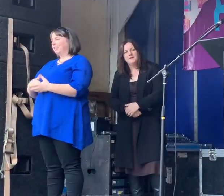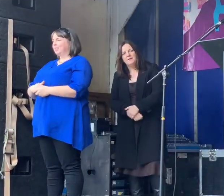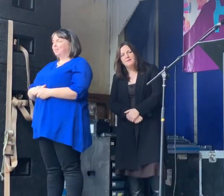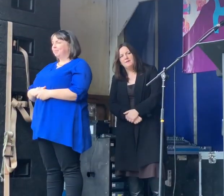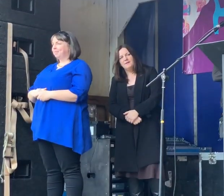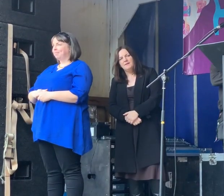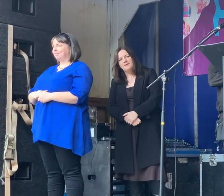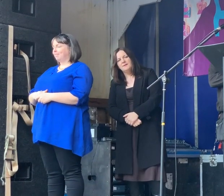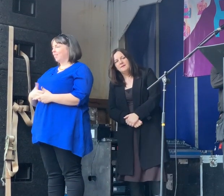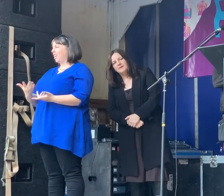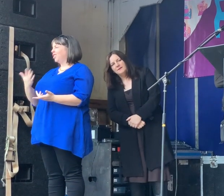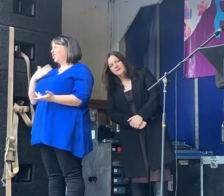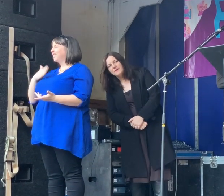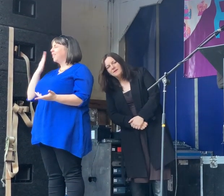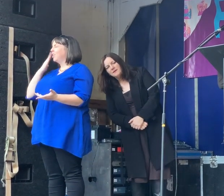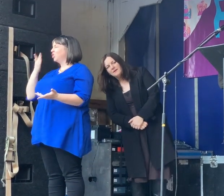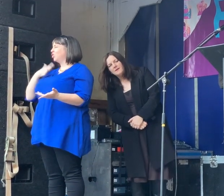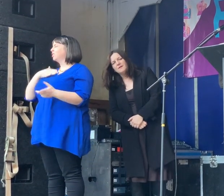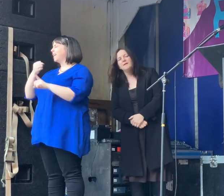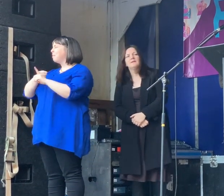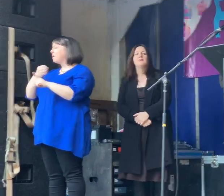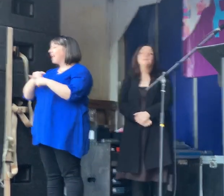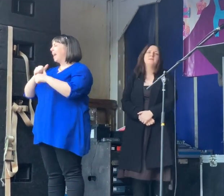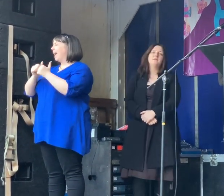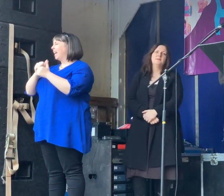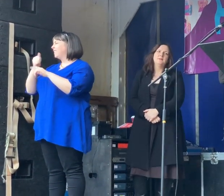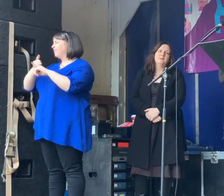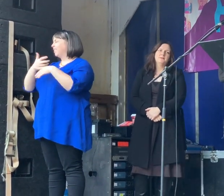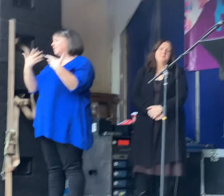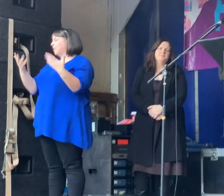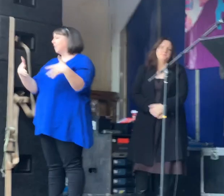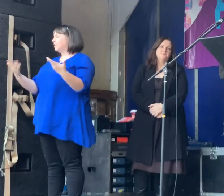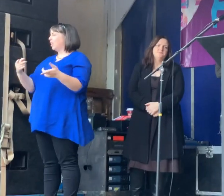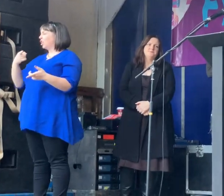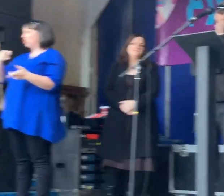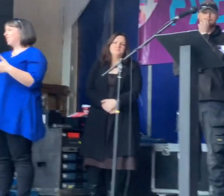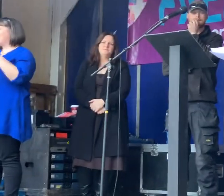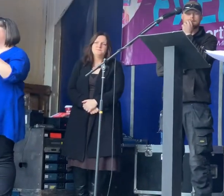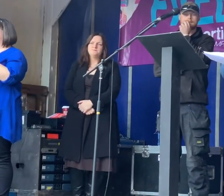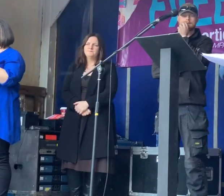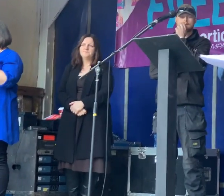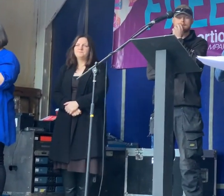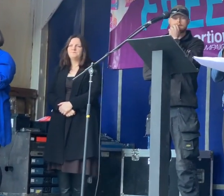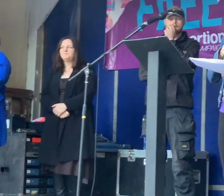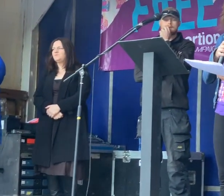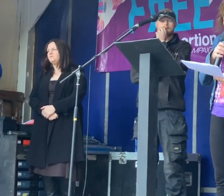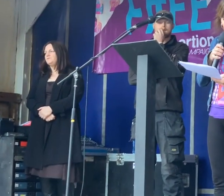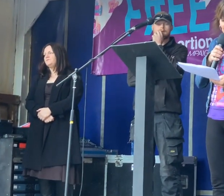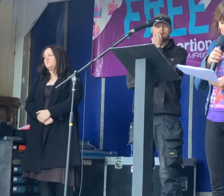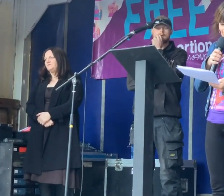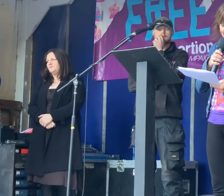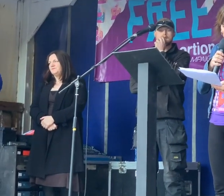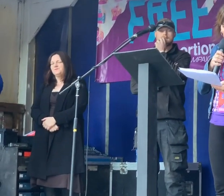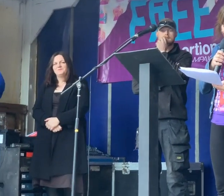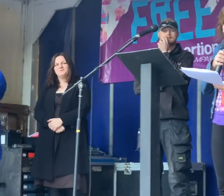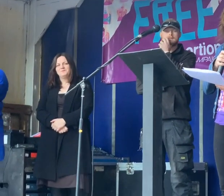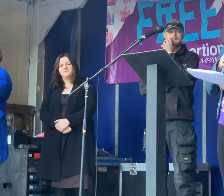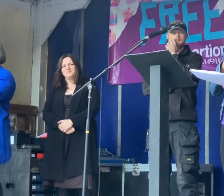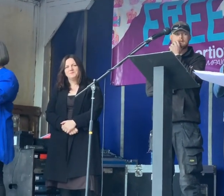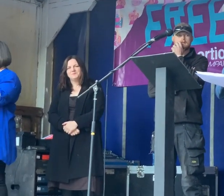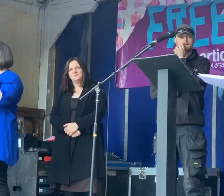She's she's a campaigner and activist. She's the elected president of the Union of Students in Ireland,